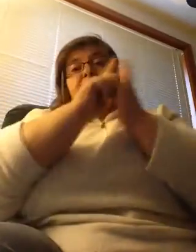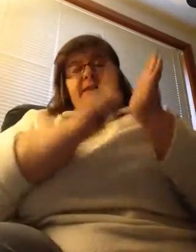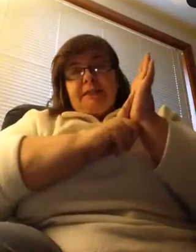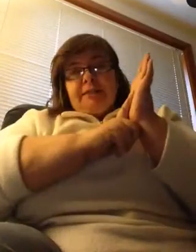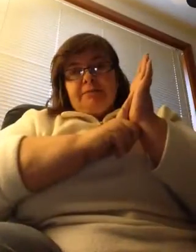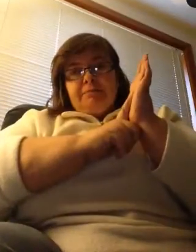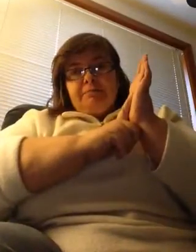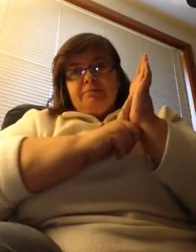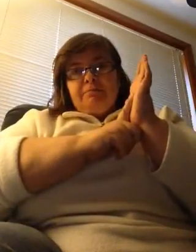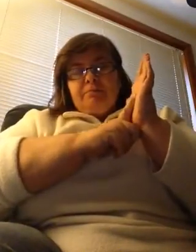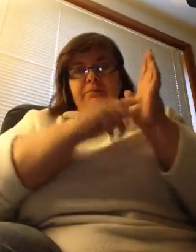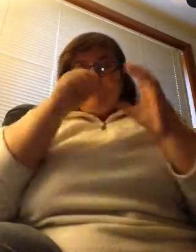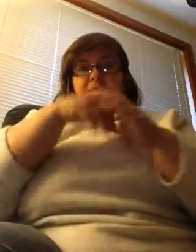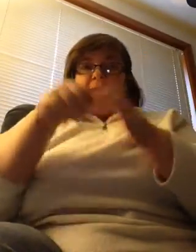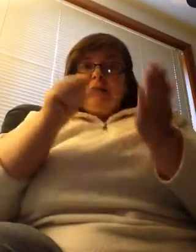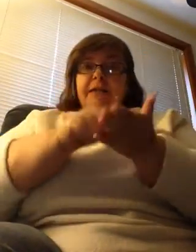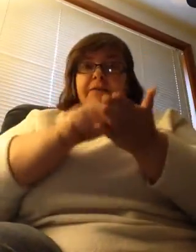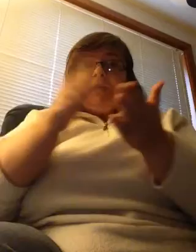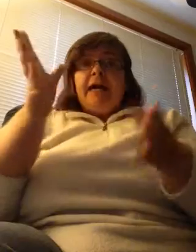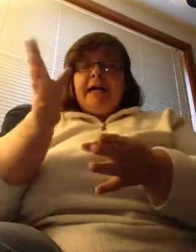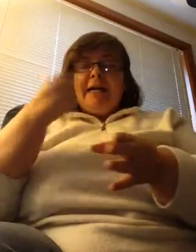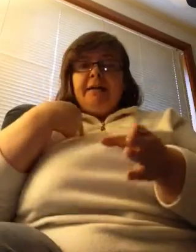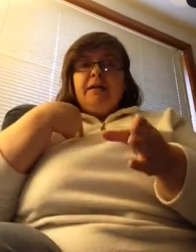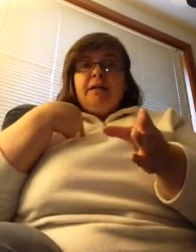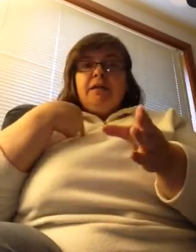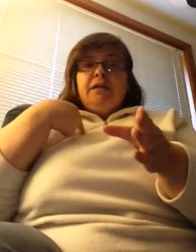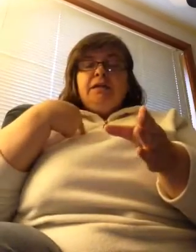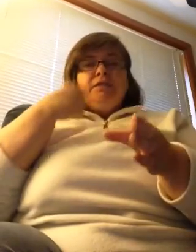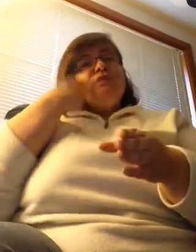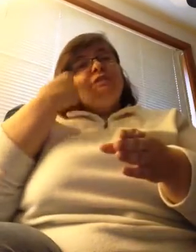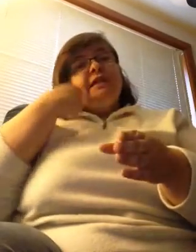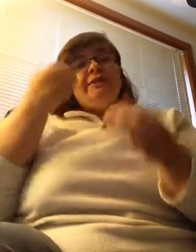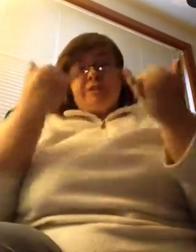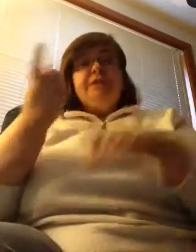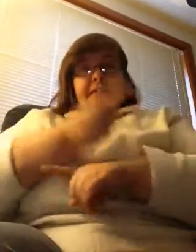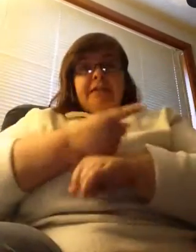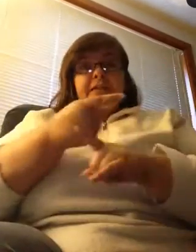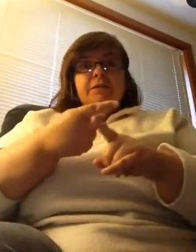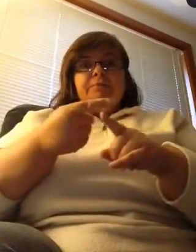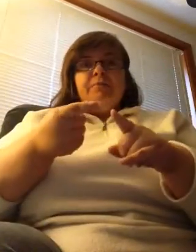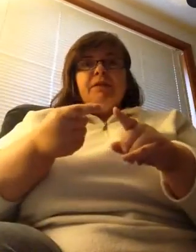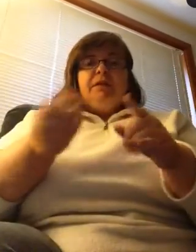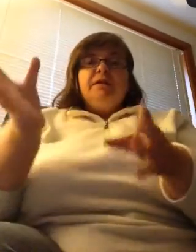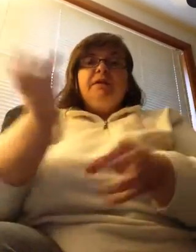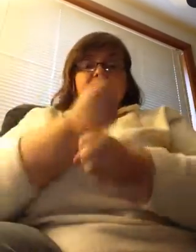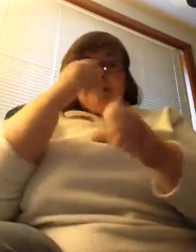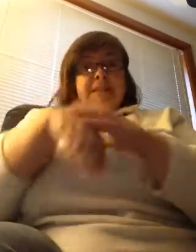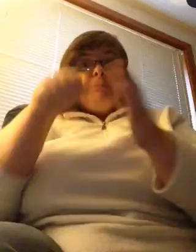legally in a letter that I just now today got in the